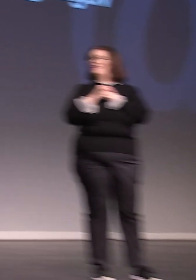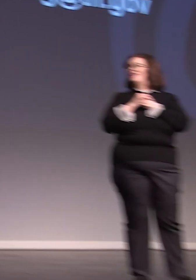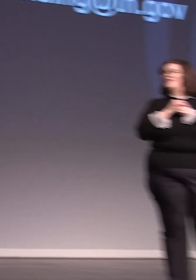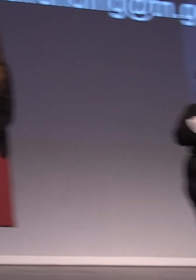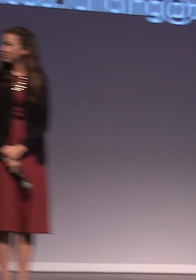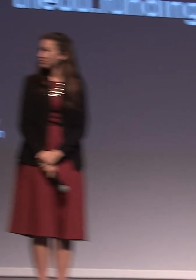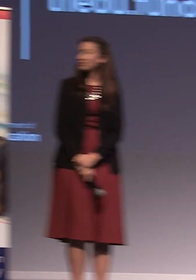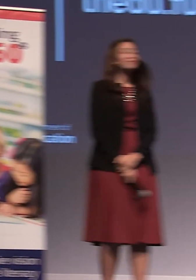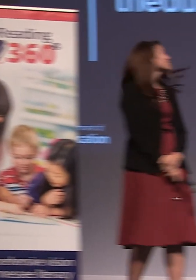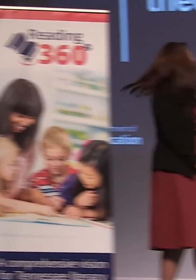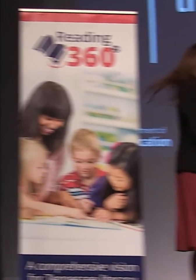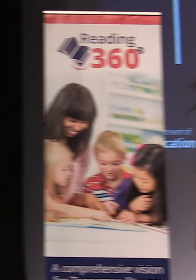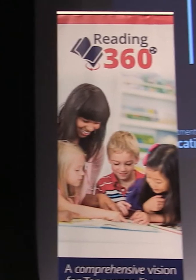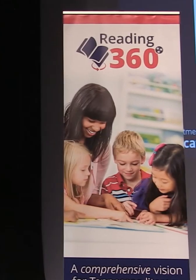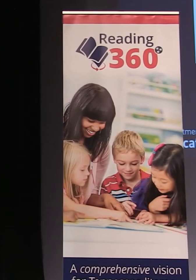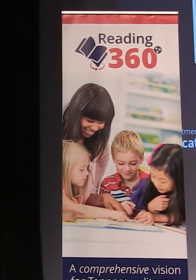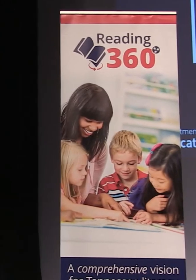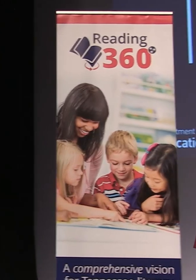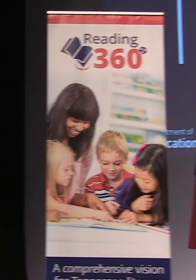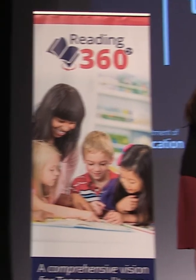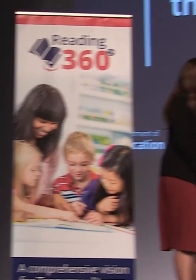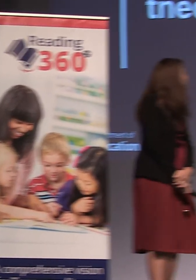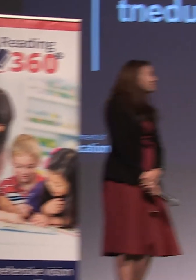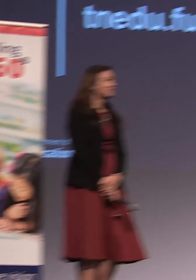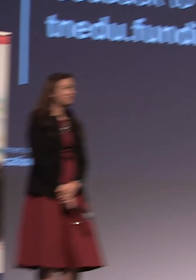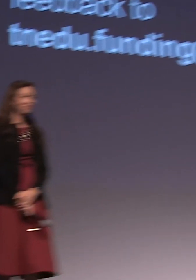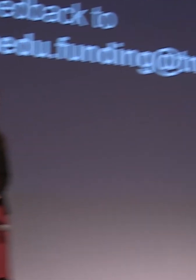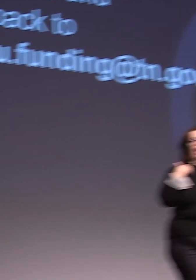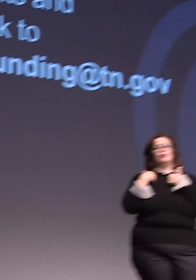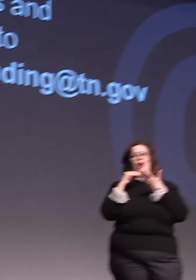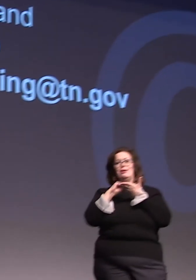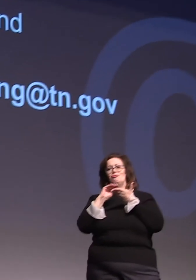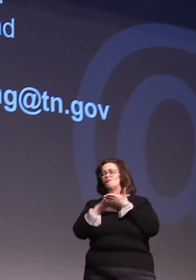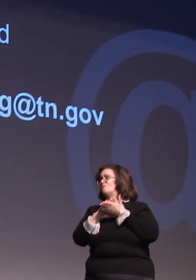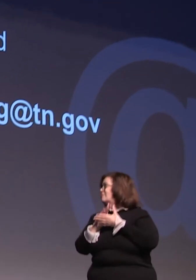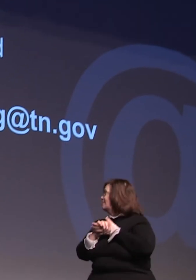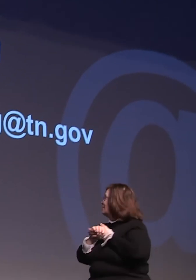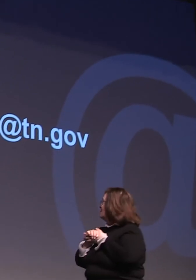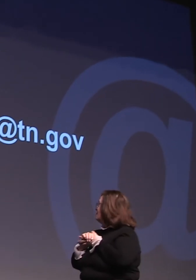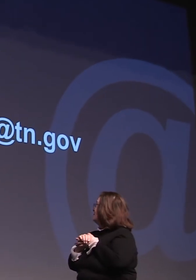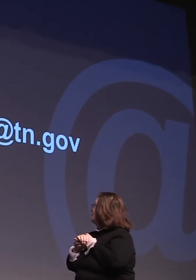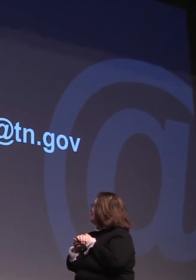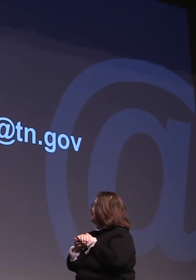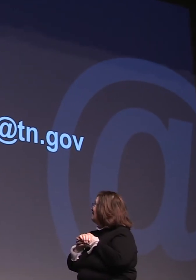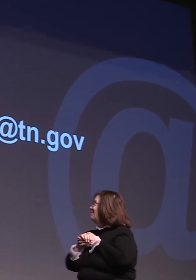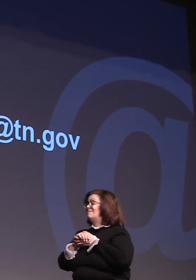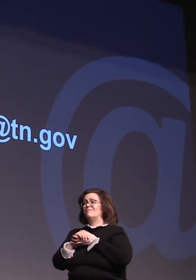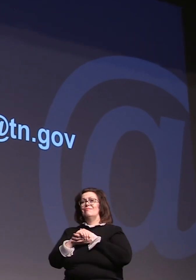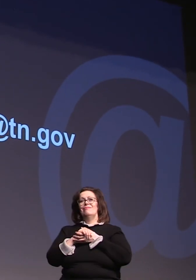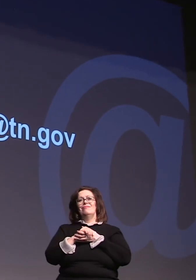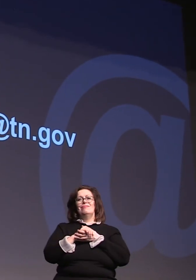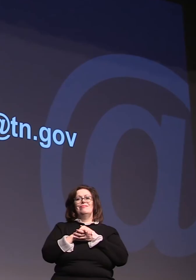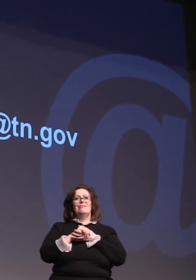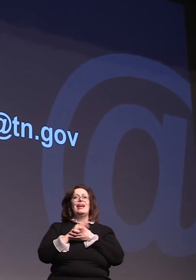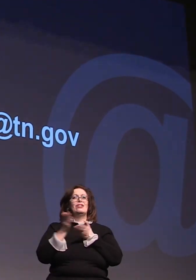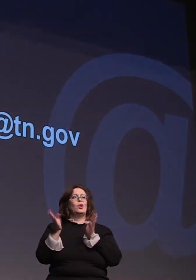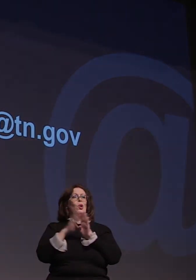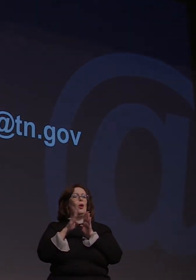as you all, but please take advantage of that email address, send us your public comments, and thank you again for attending. That'll adjourn us for this evening.